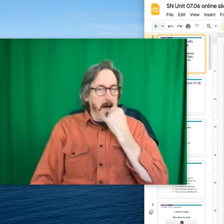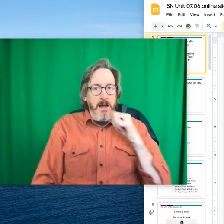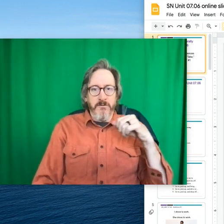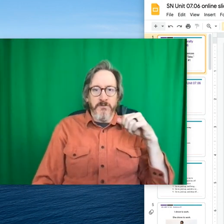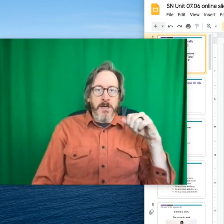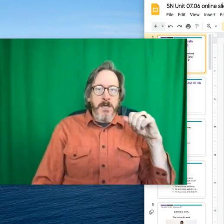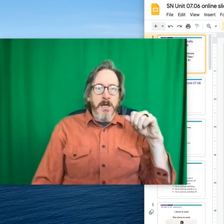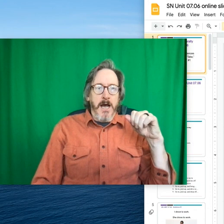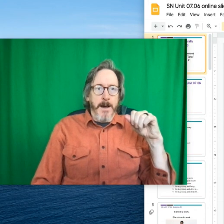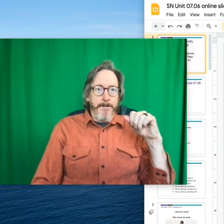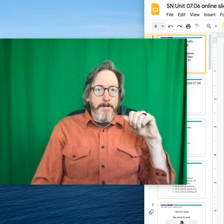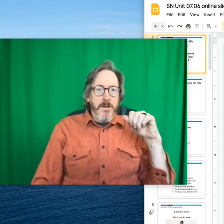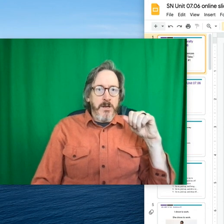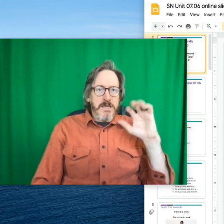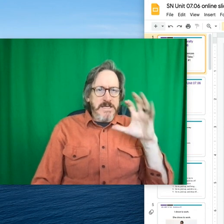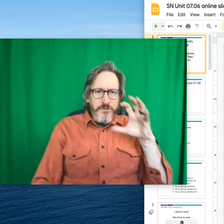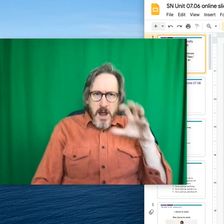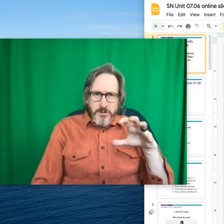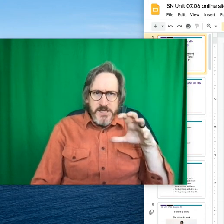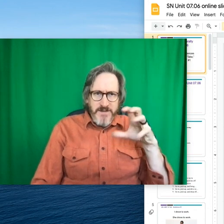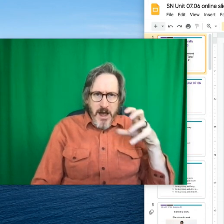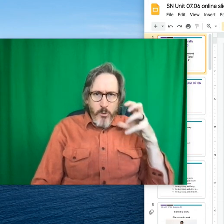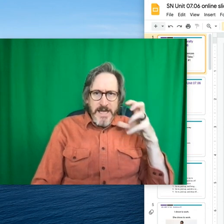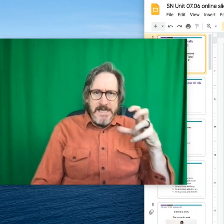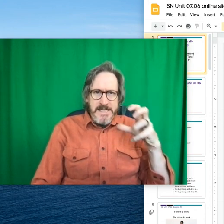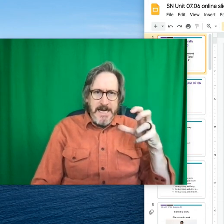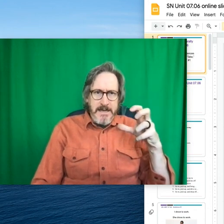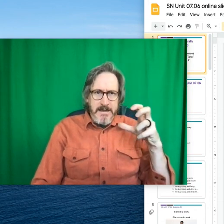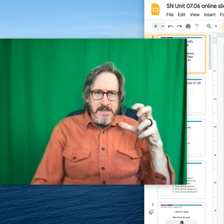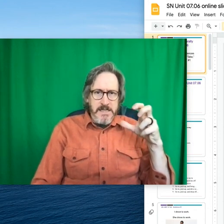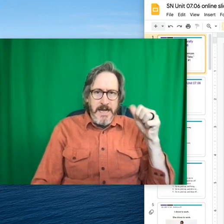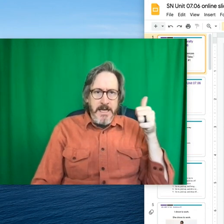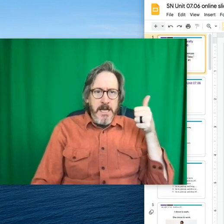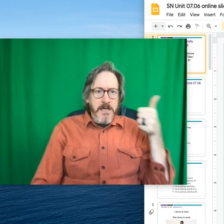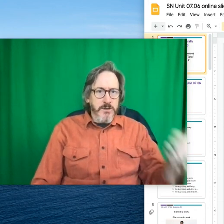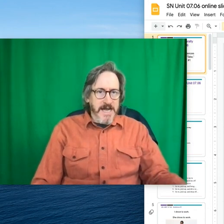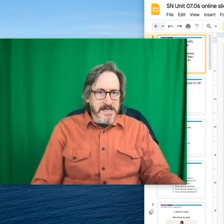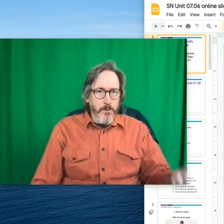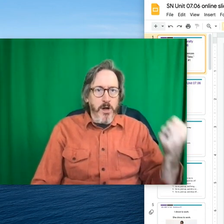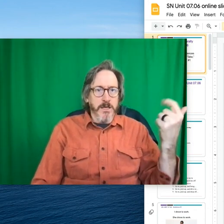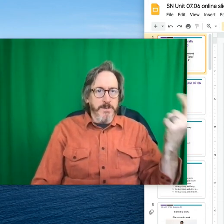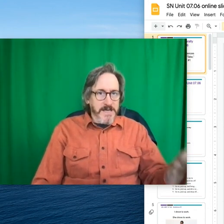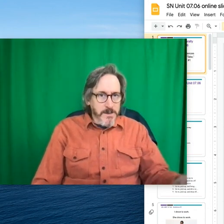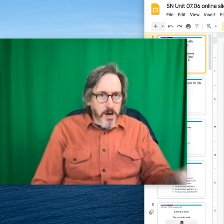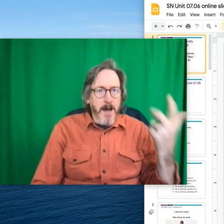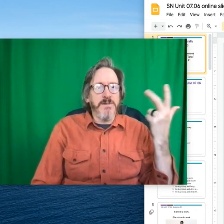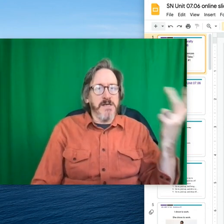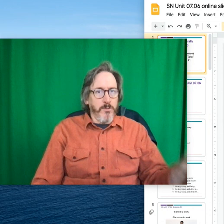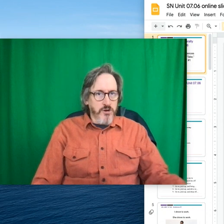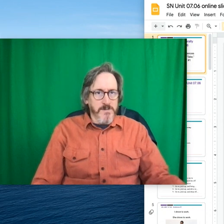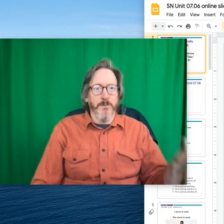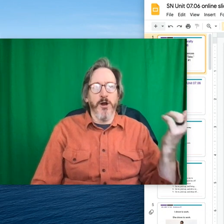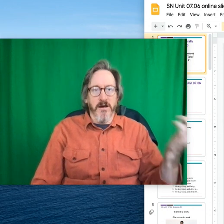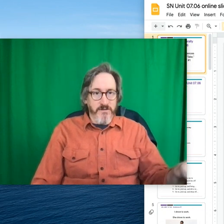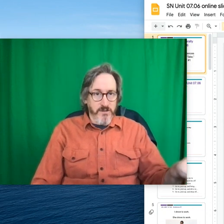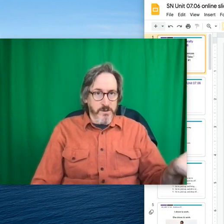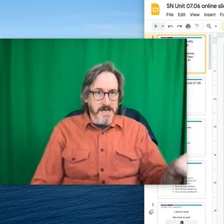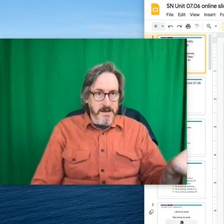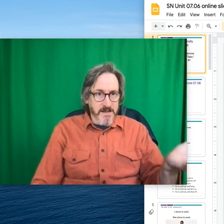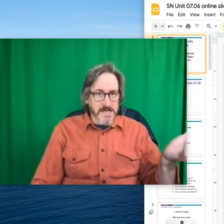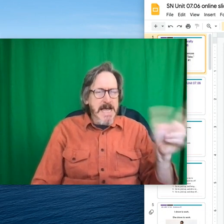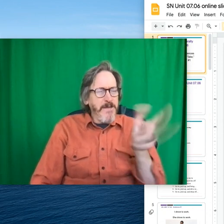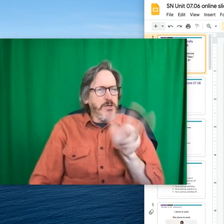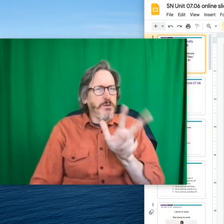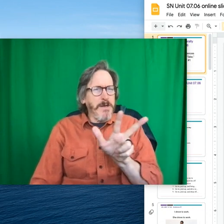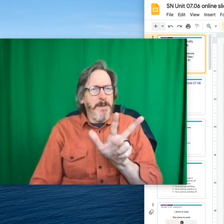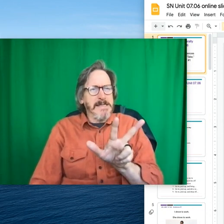translation of different options of how we can sign things like to take someone, to pick someone up, to drop someone off, those kind of